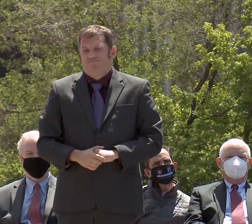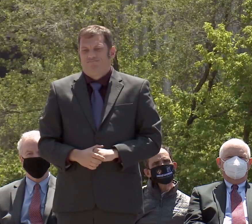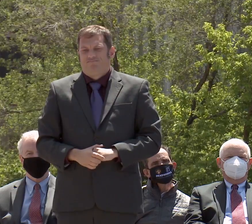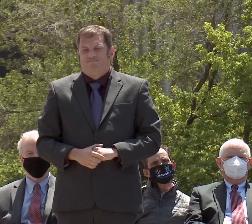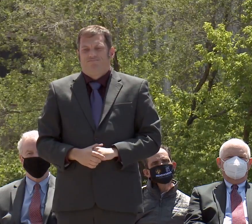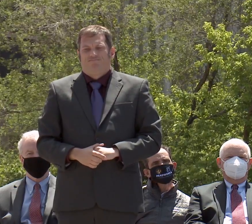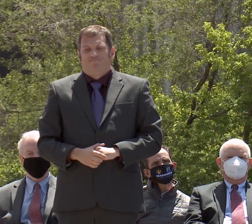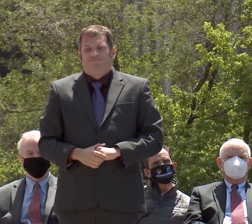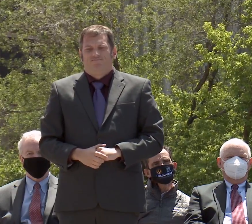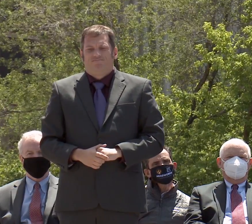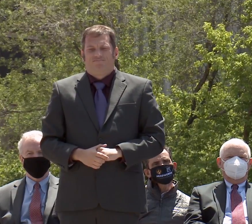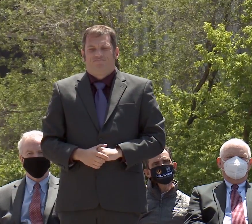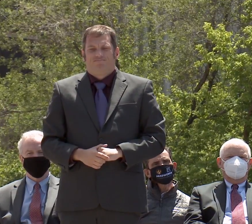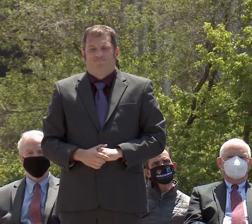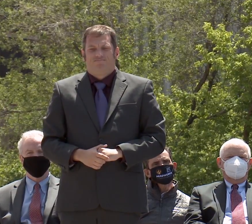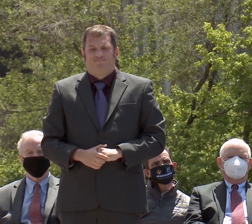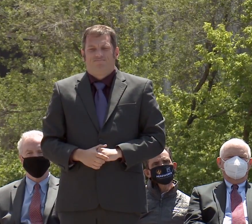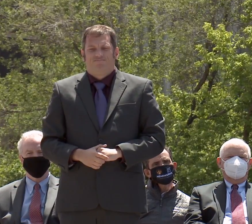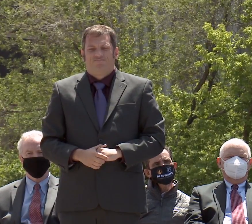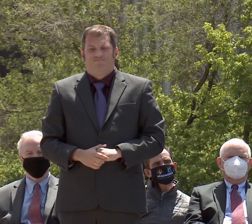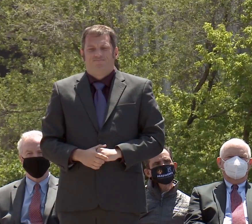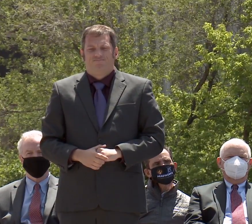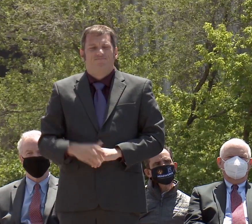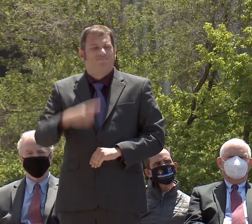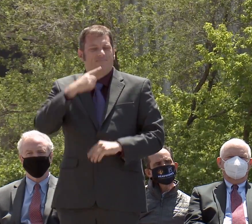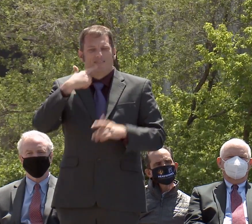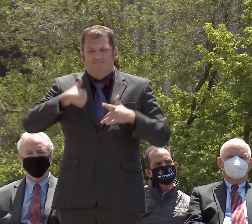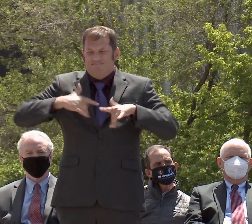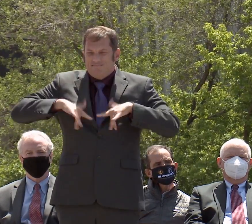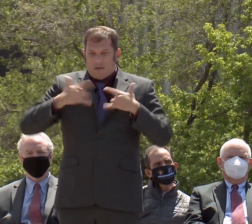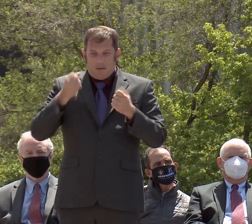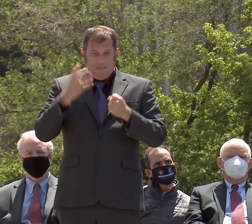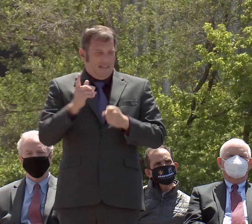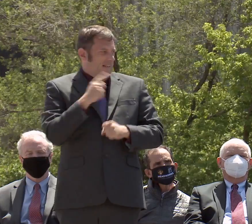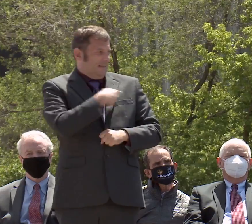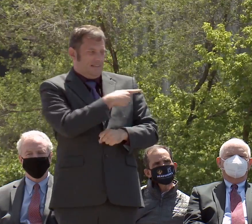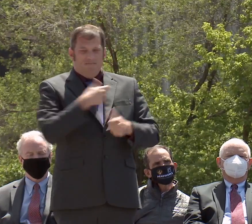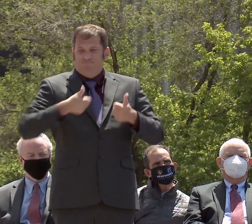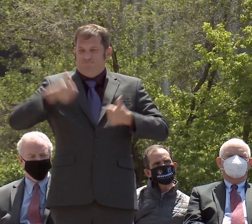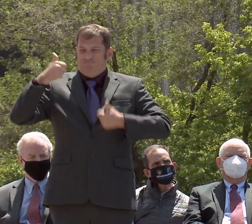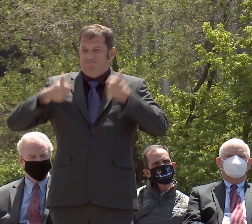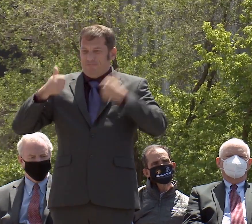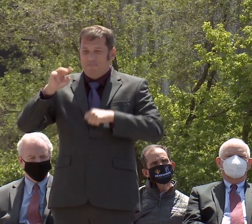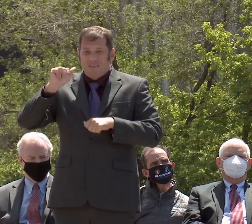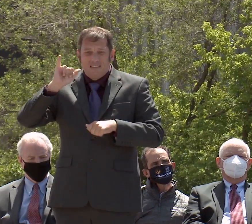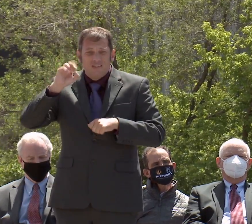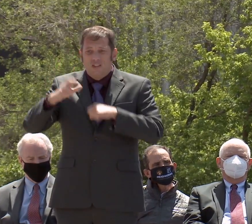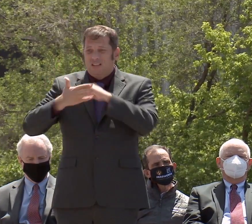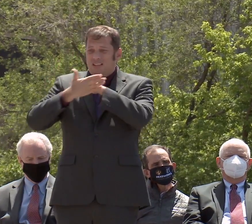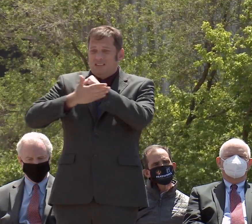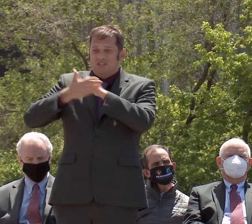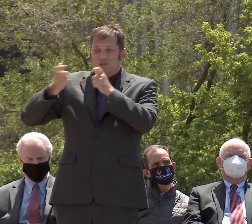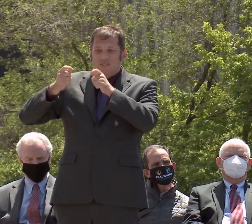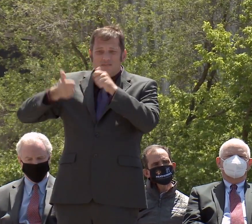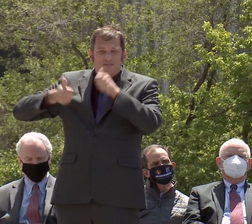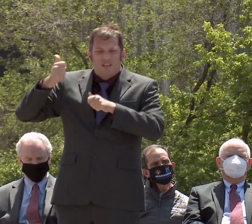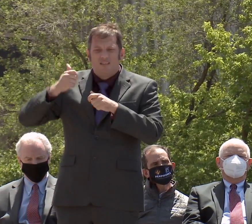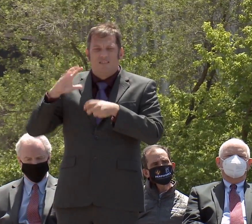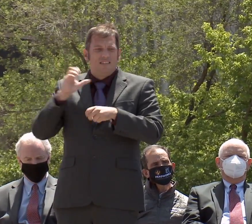of dignitaries, of course, the mayor and County Executive Oshesky, the 2 great senators, Cardin and Van